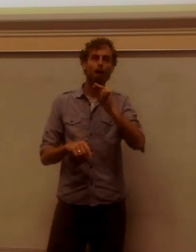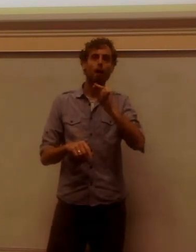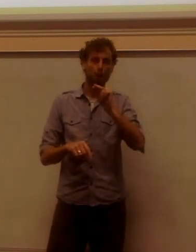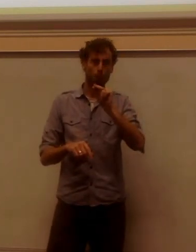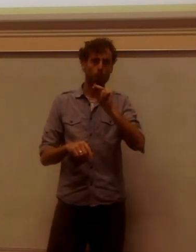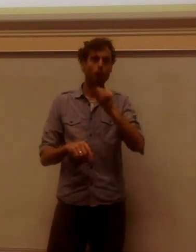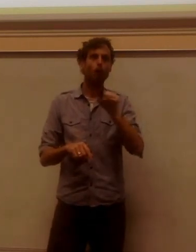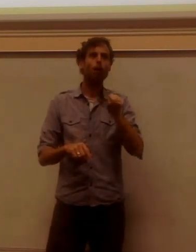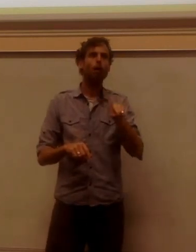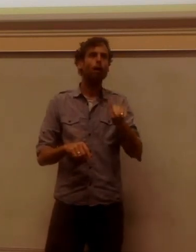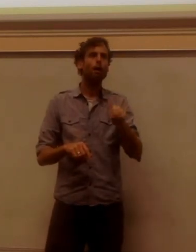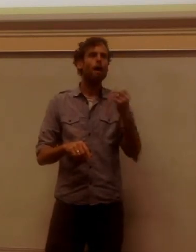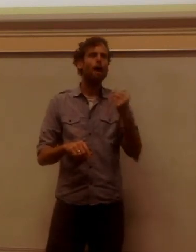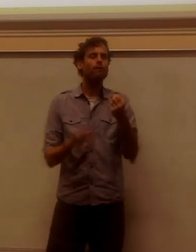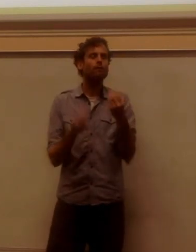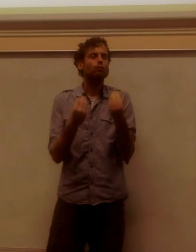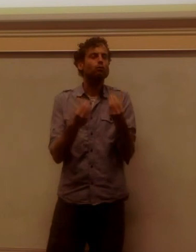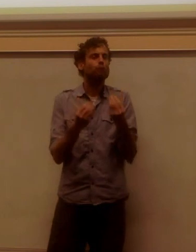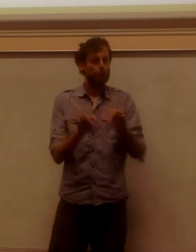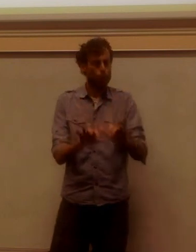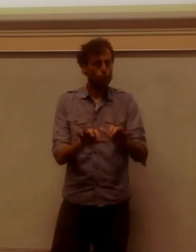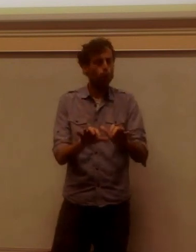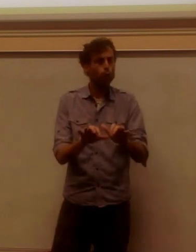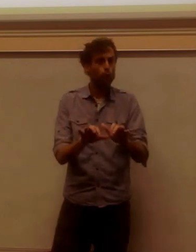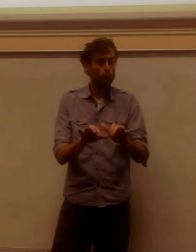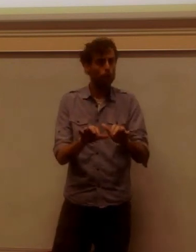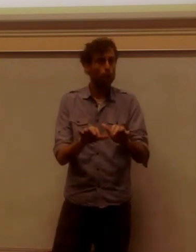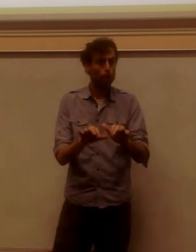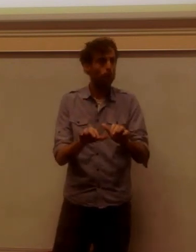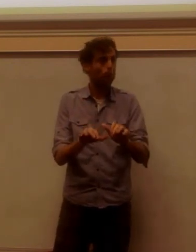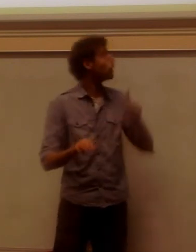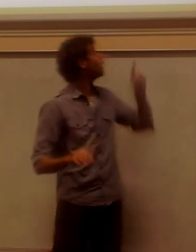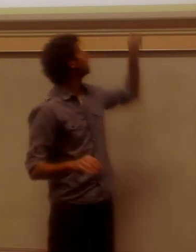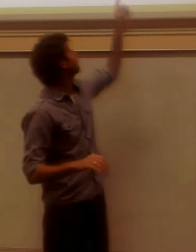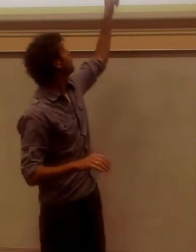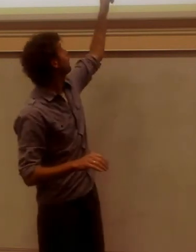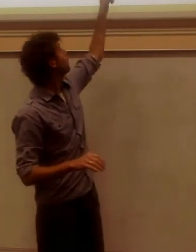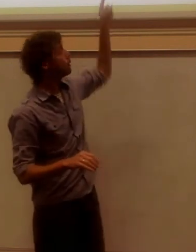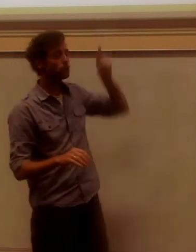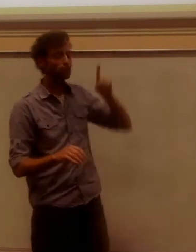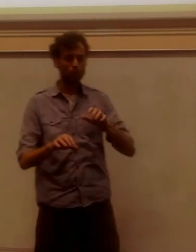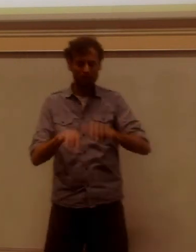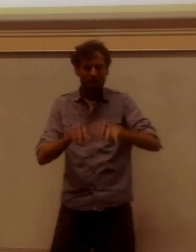And this person is actually called a re-speaker. So rather than typing the text